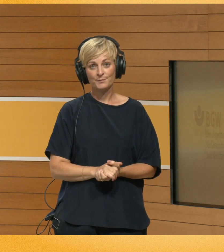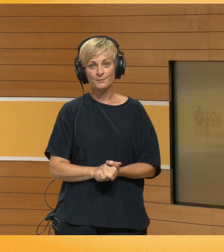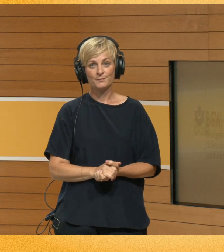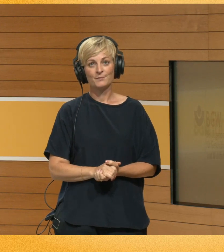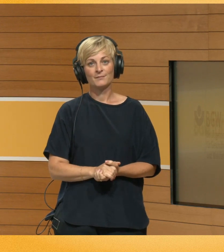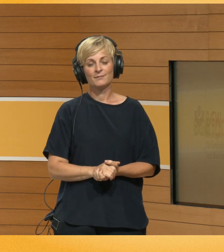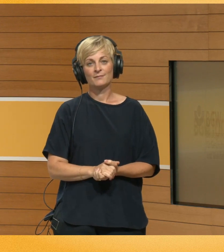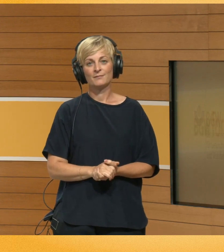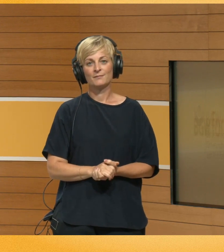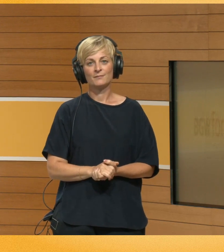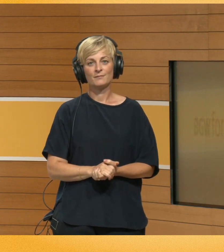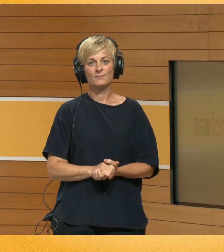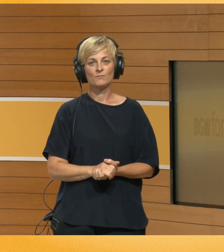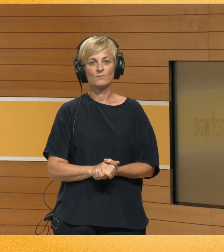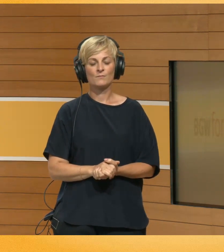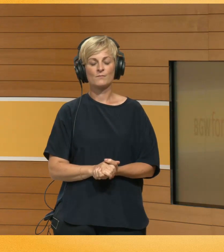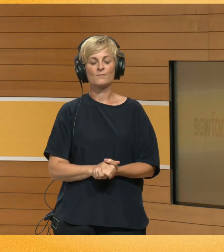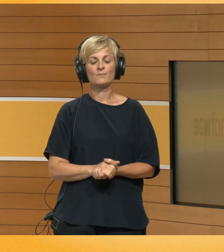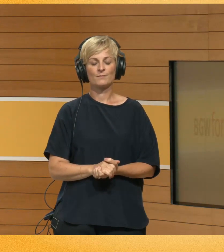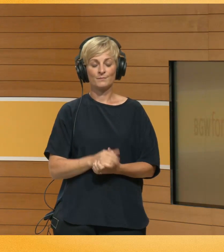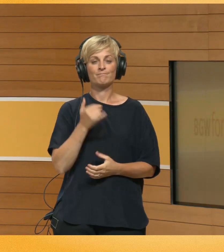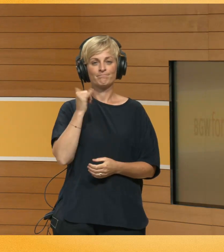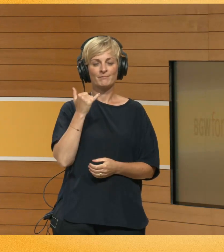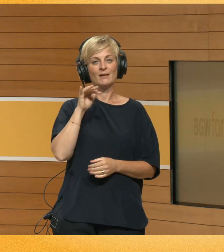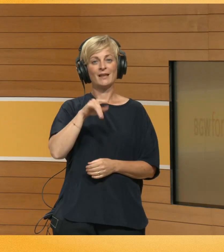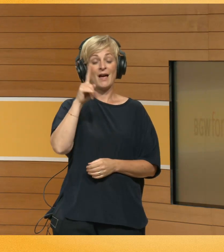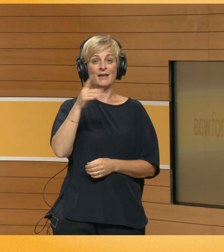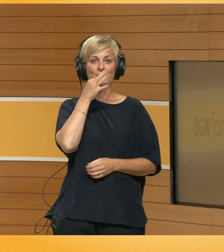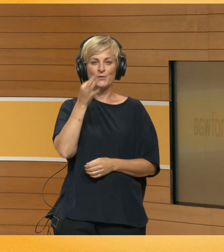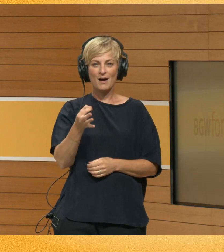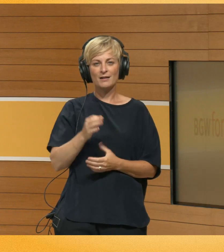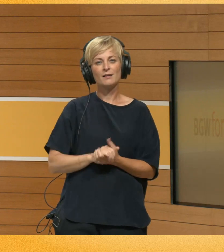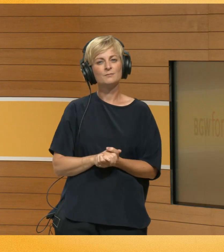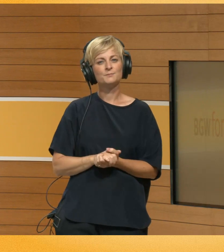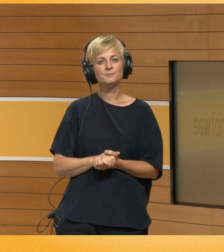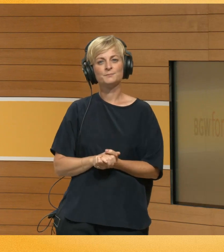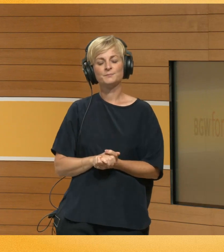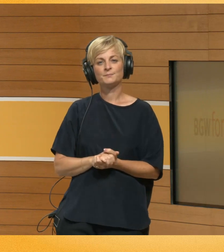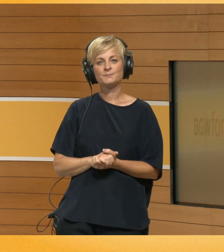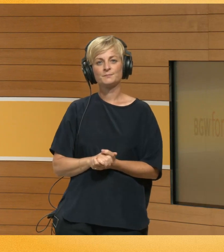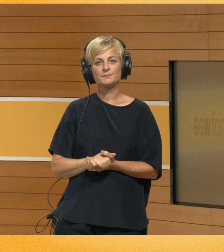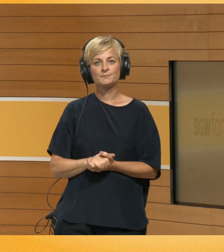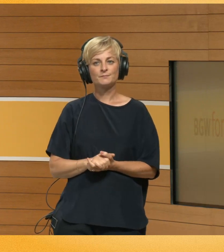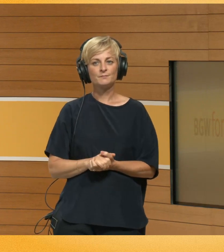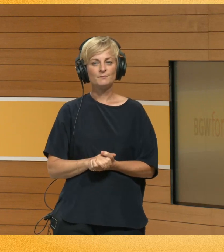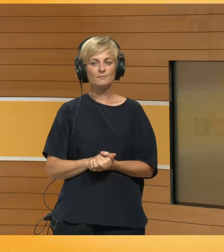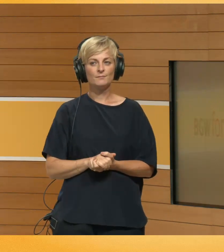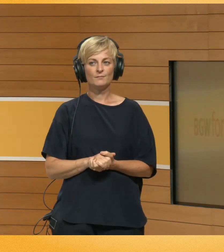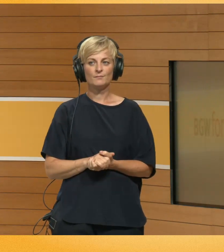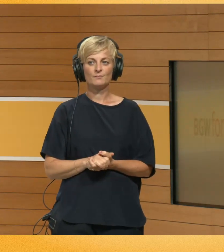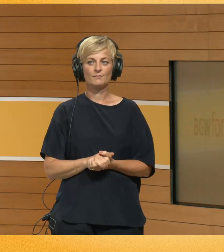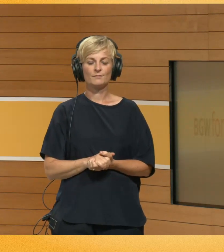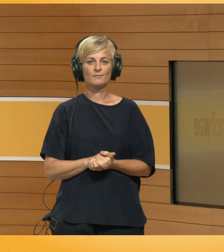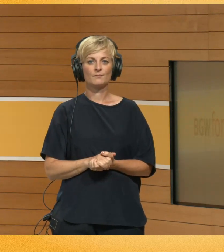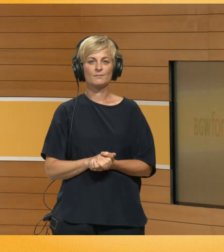Acran? Yeah, just a quick question. Are there any initiatives to implement those guidelines in